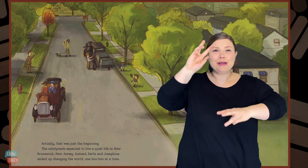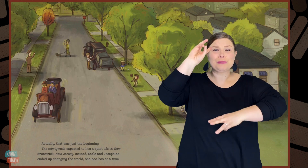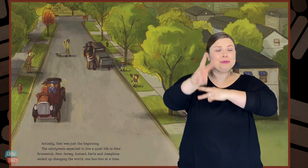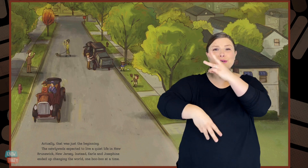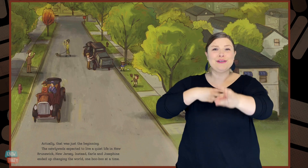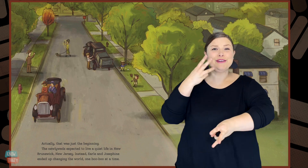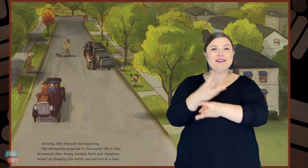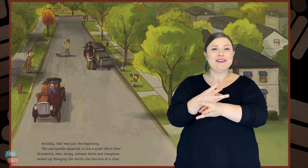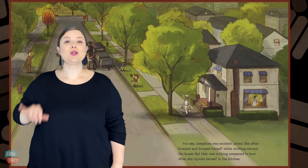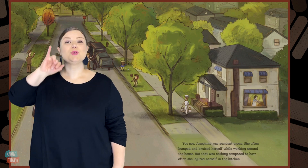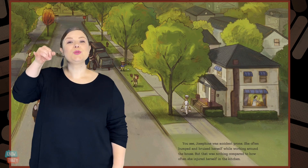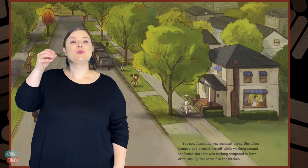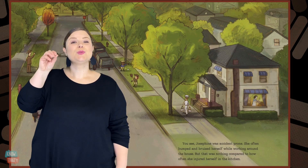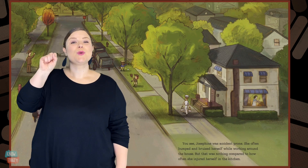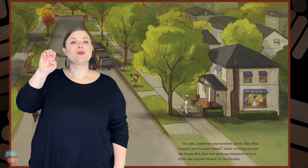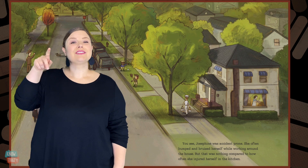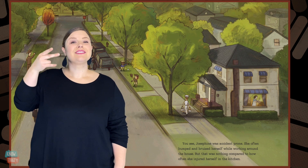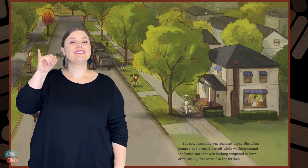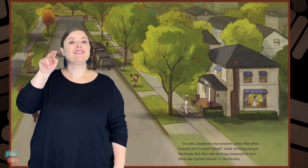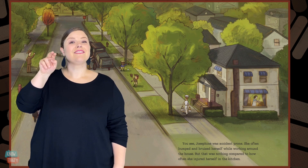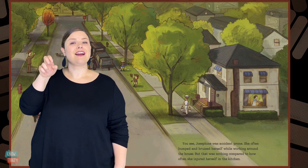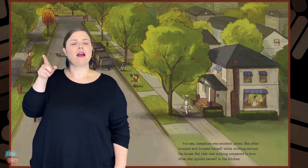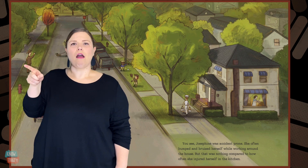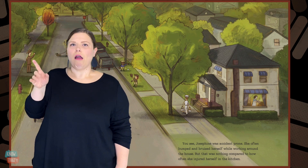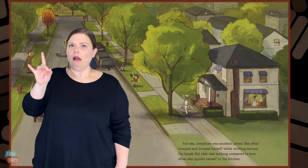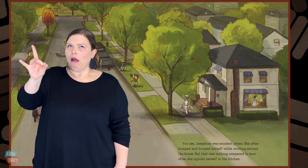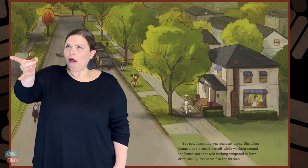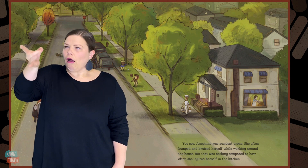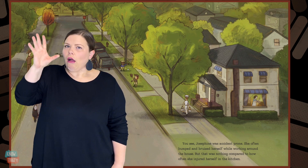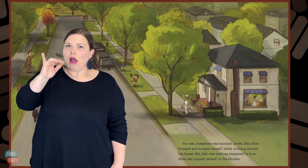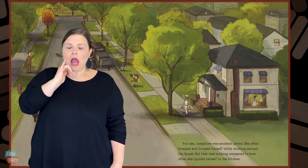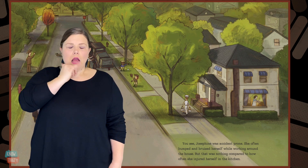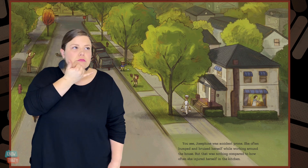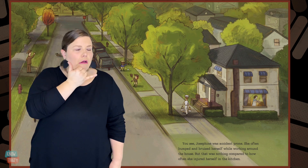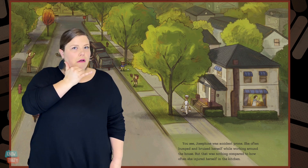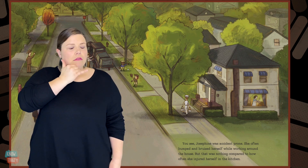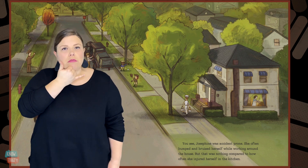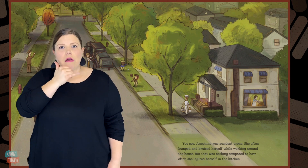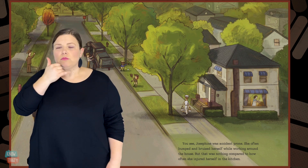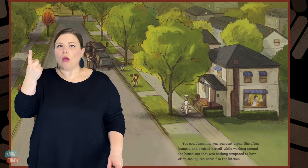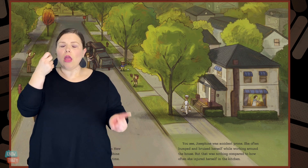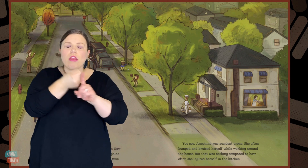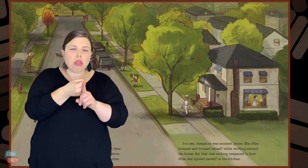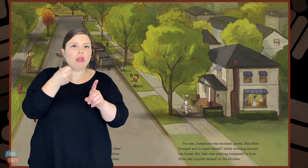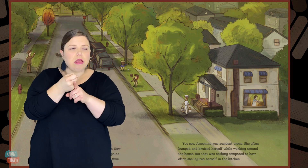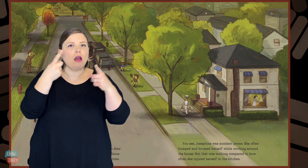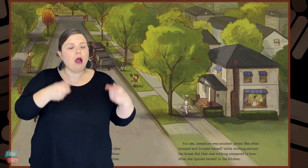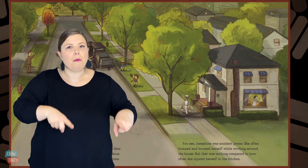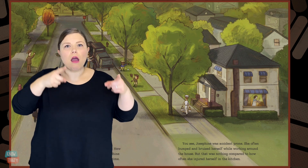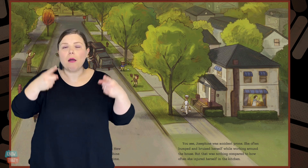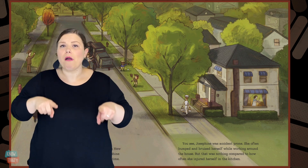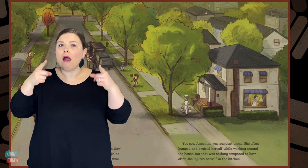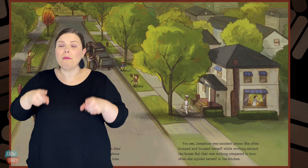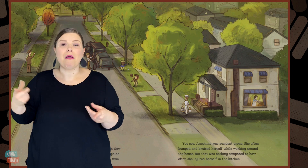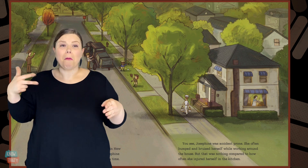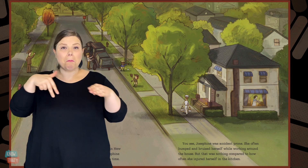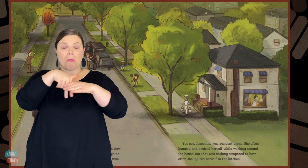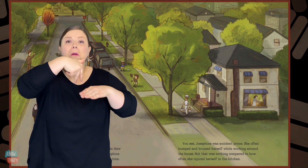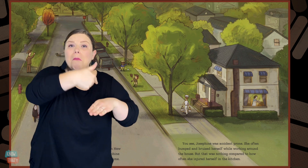time. You see, Josephine was accident-prone. She often bumped and bruised herself